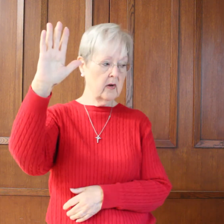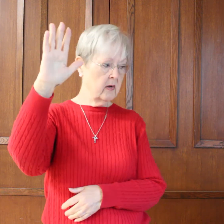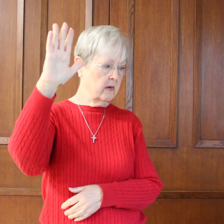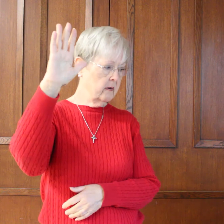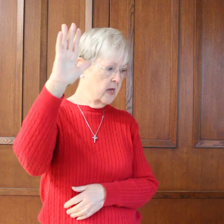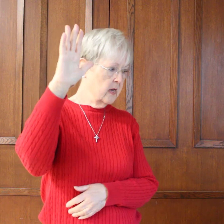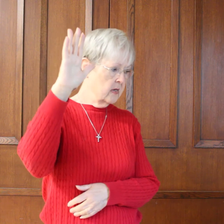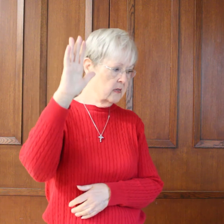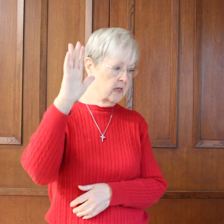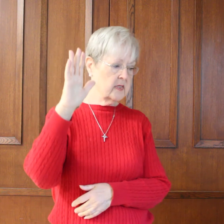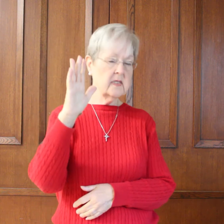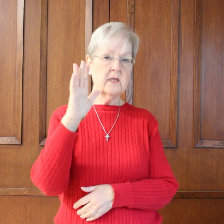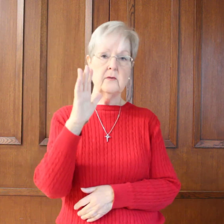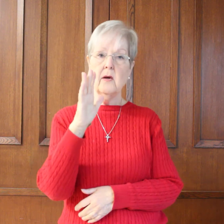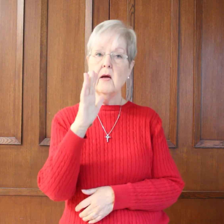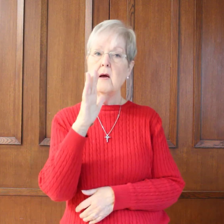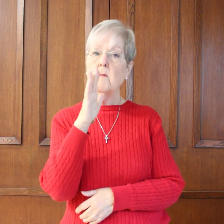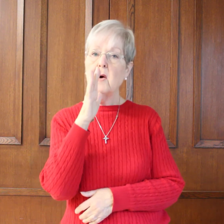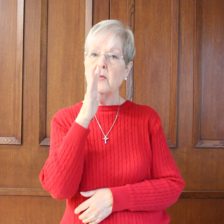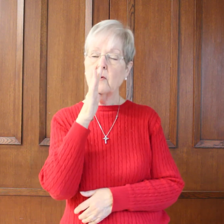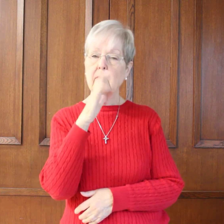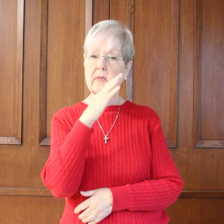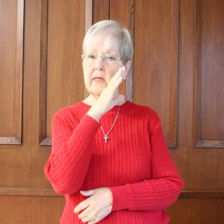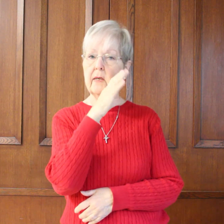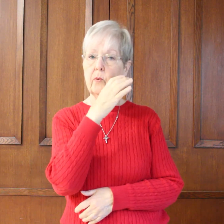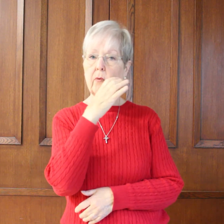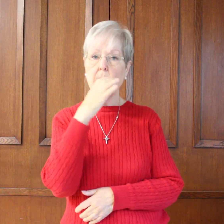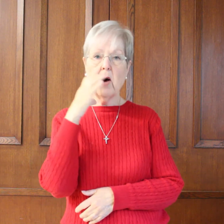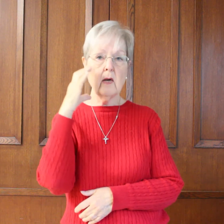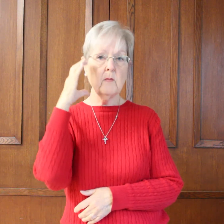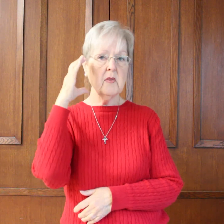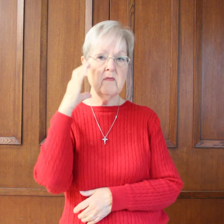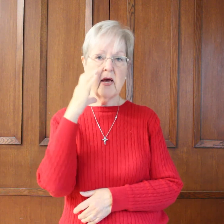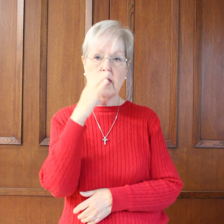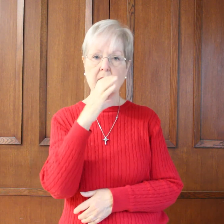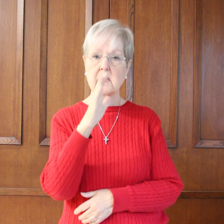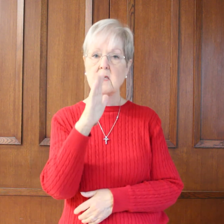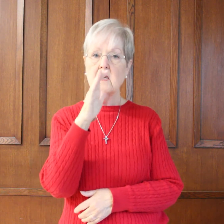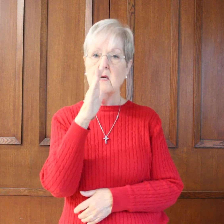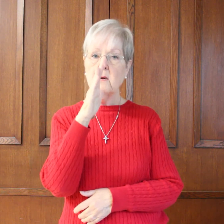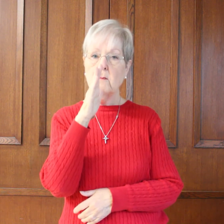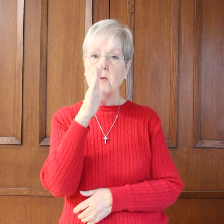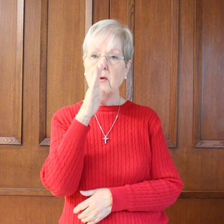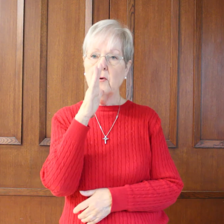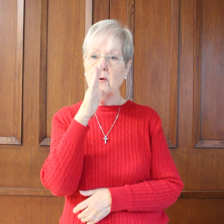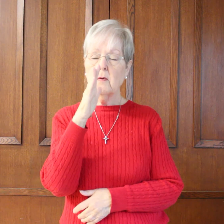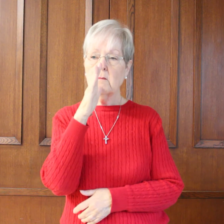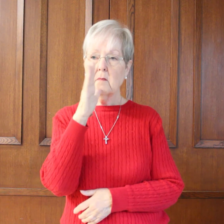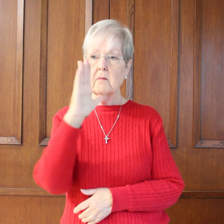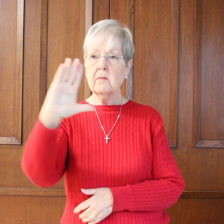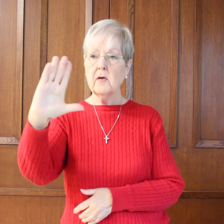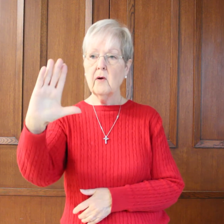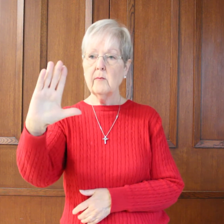Okay, and let's do mother. See, you were on the bottom of the face. Mother,